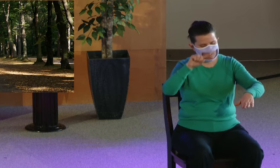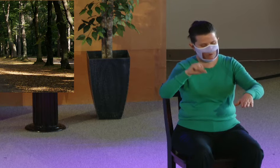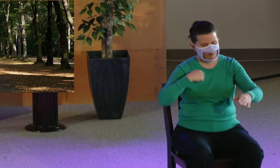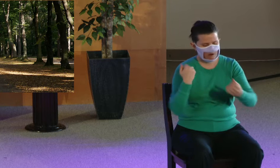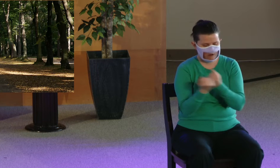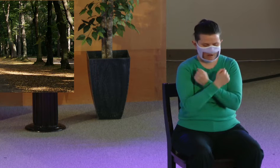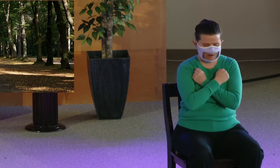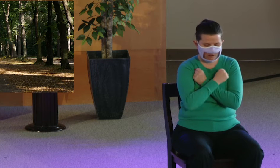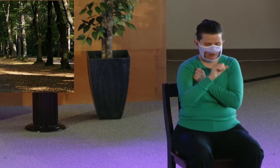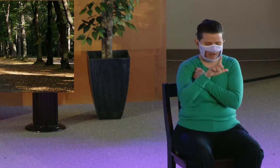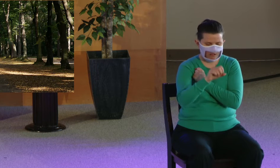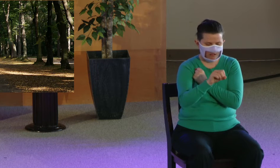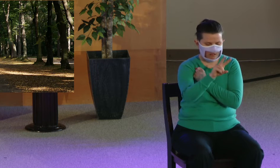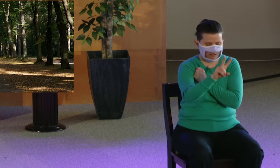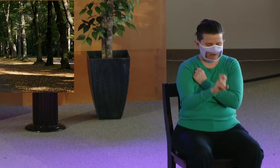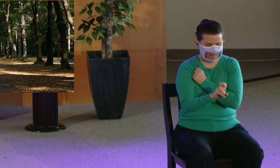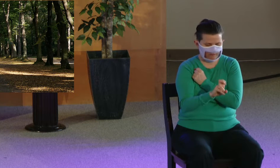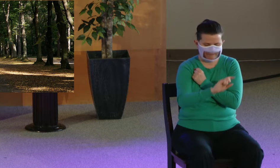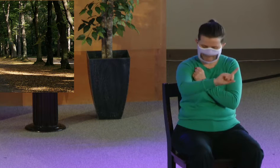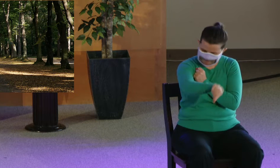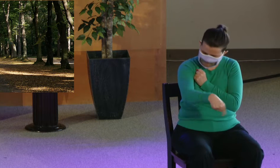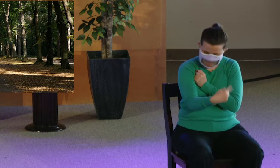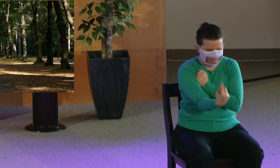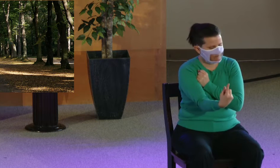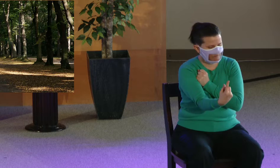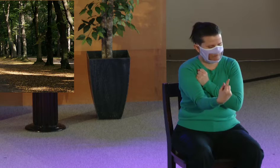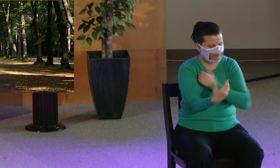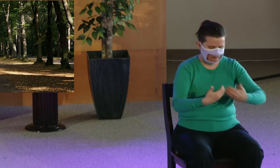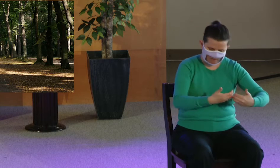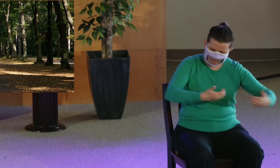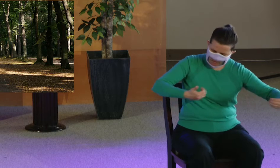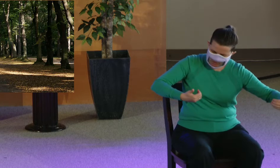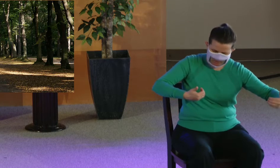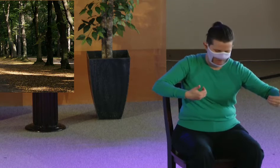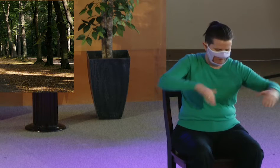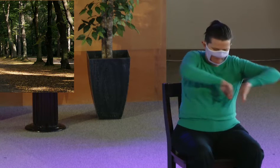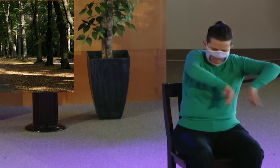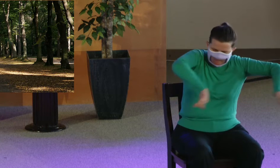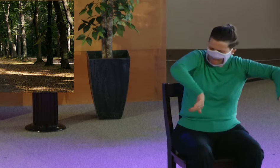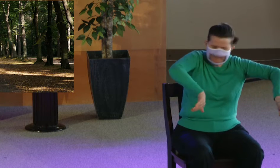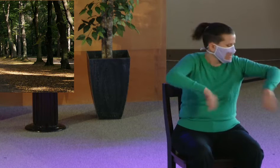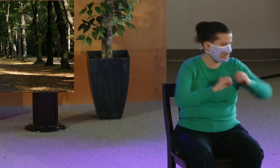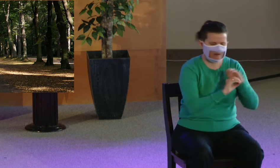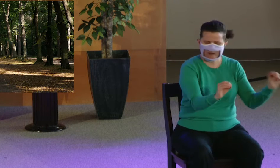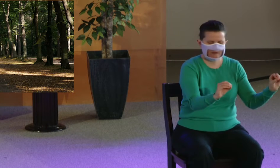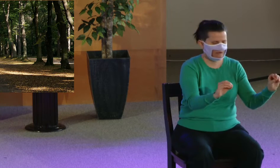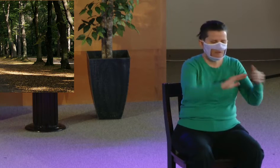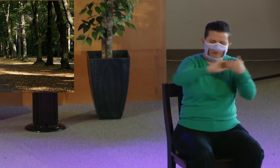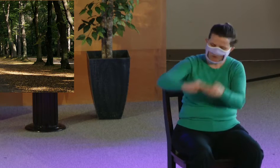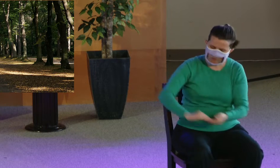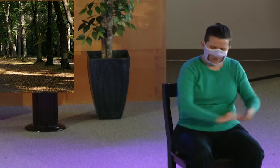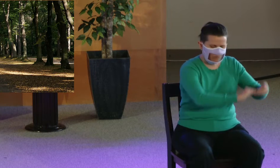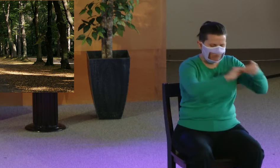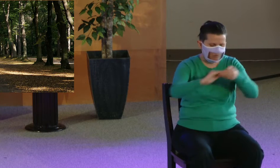Nothing else. No division, no separation. There is only oneness that can